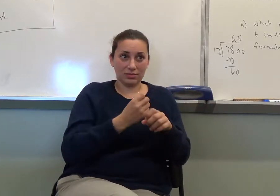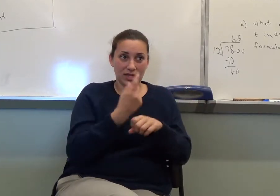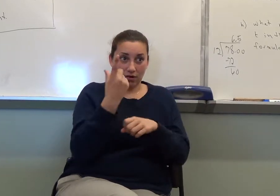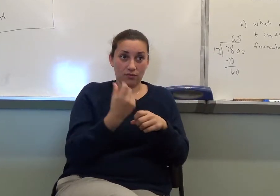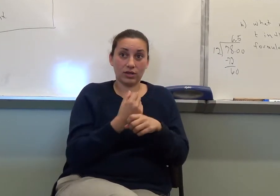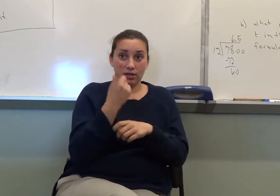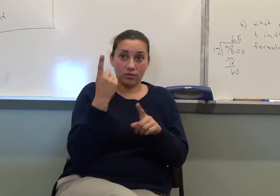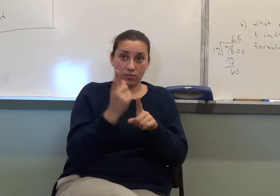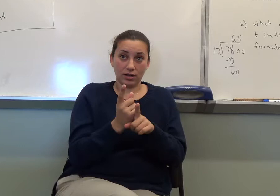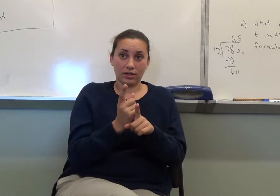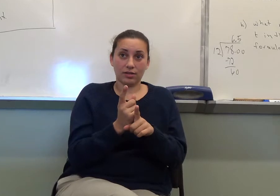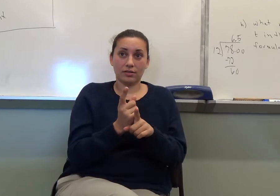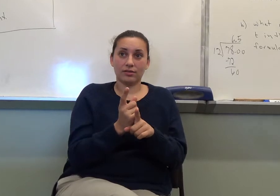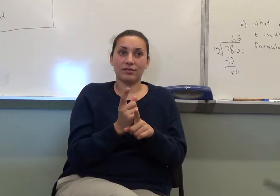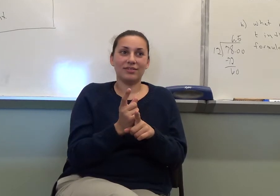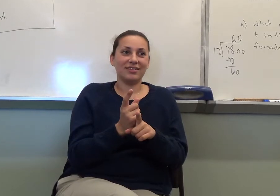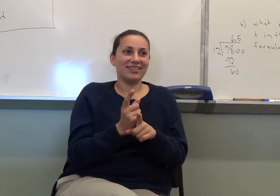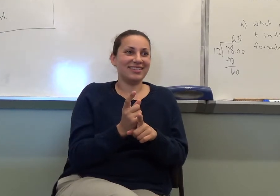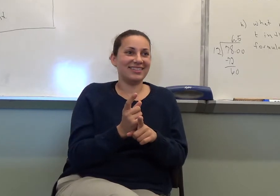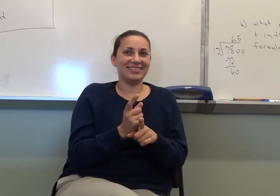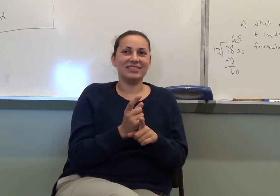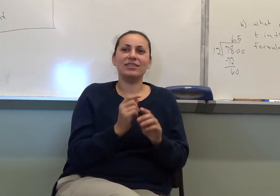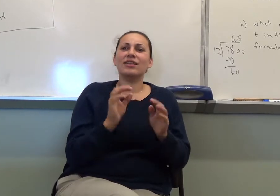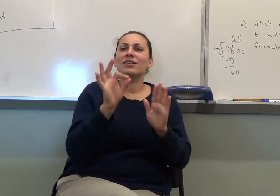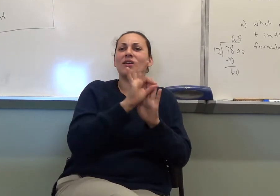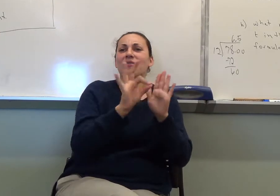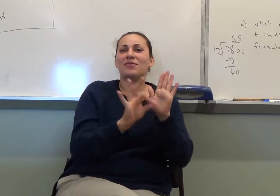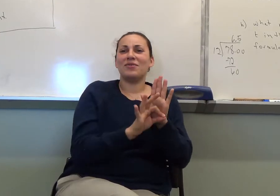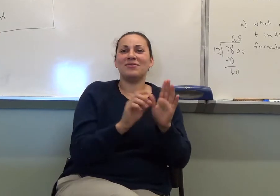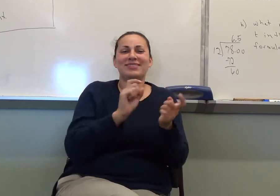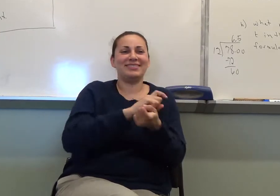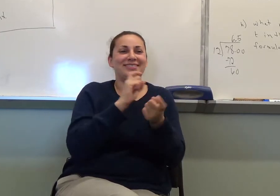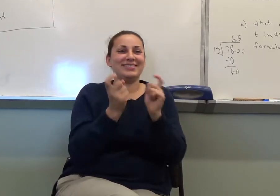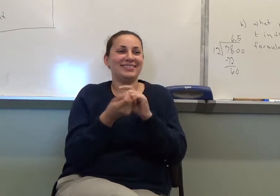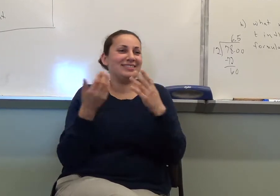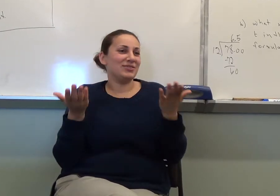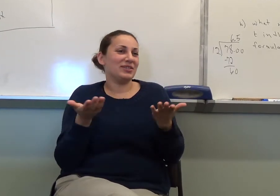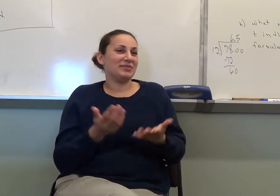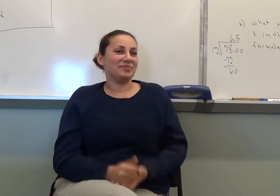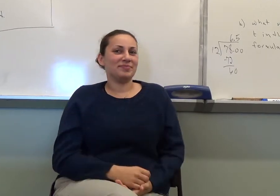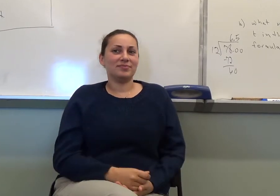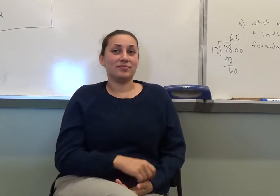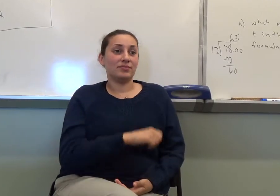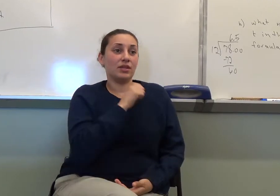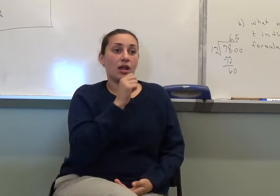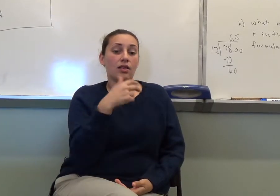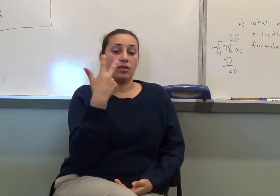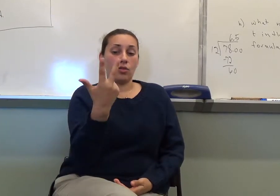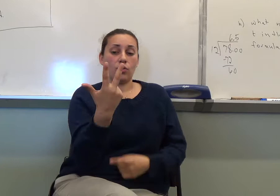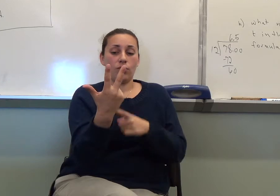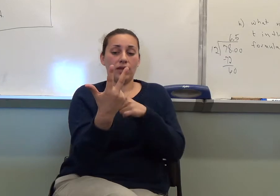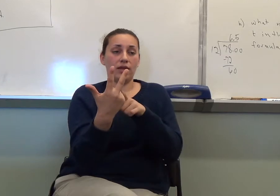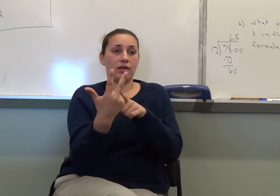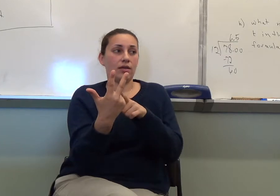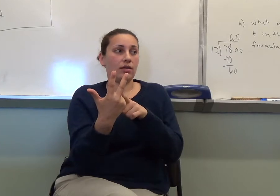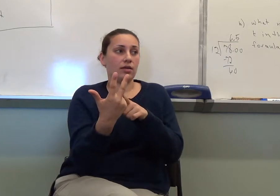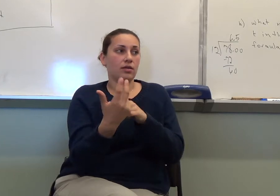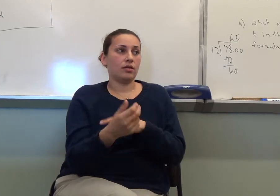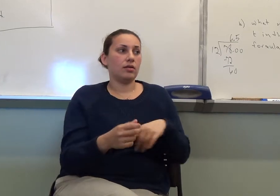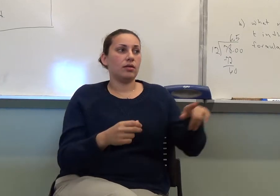only thing that's gonna change in this formula if we do that? Not the 3. No, the one would change to a 4. This